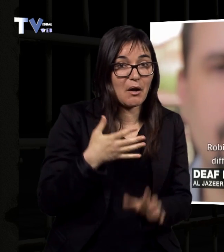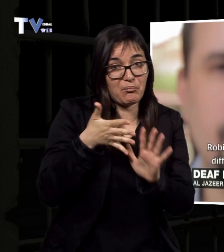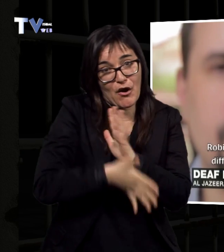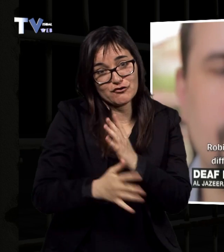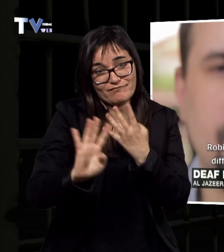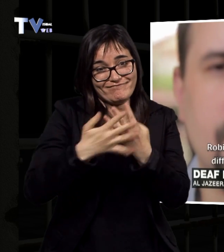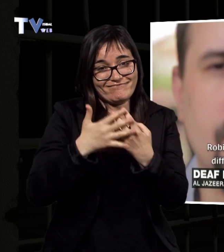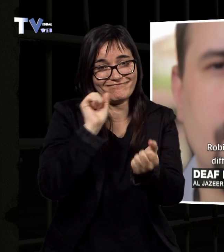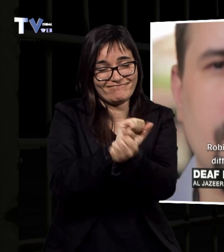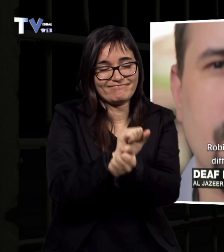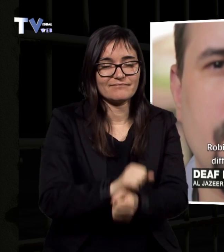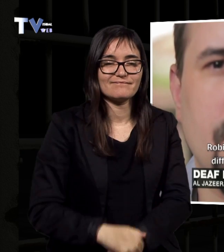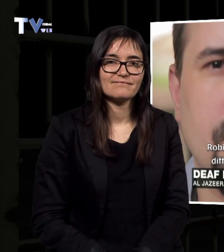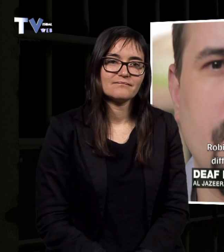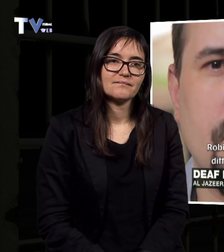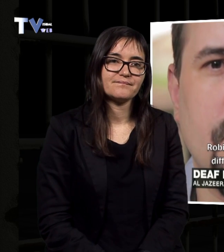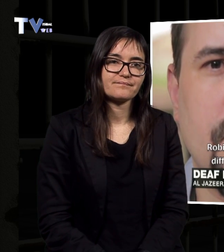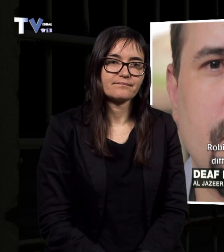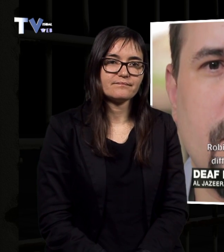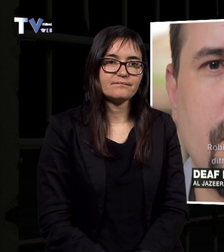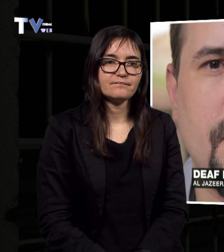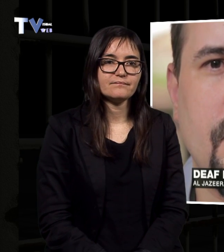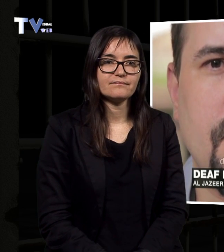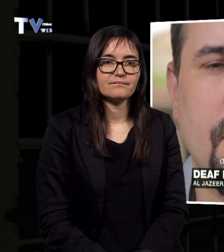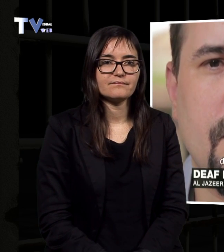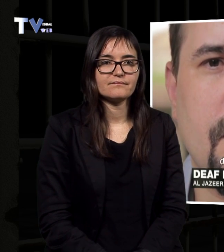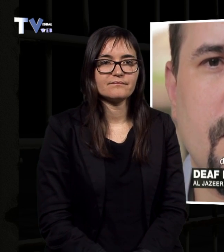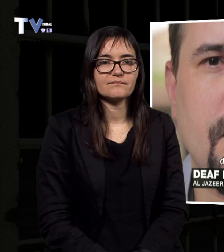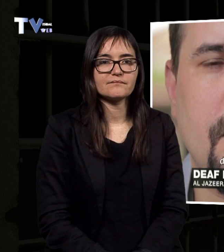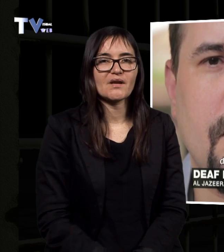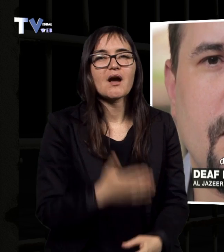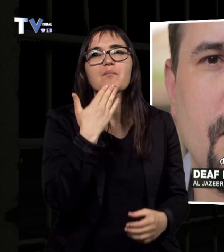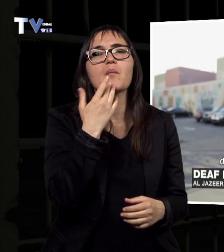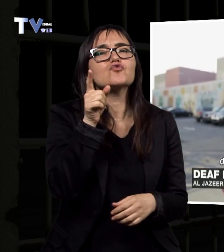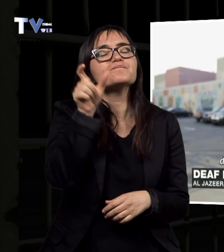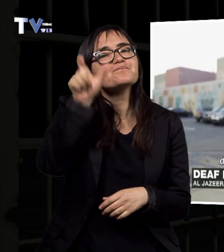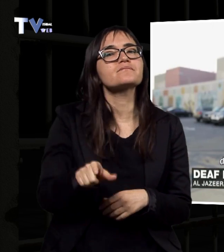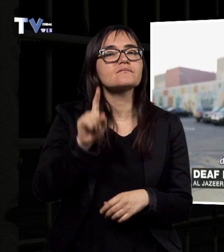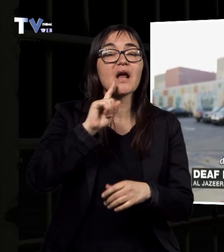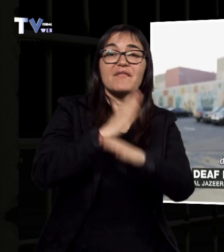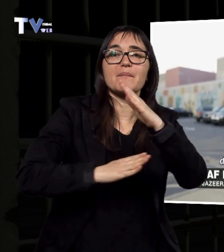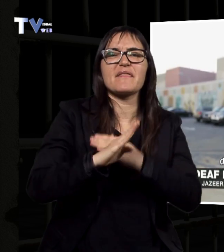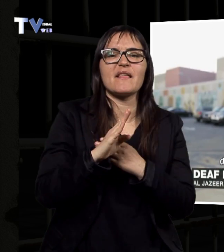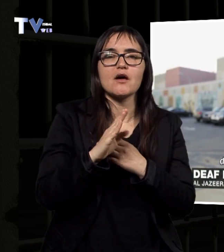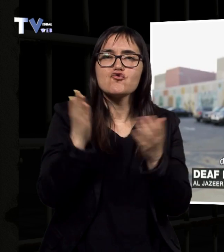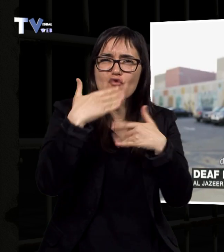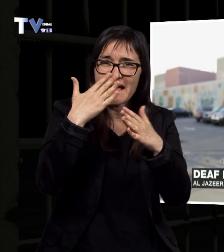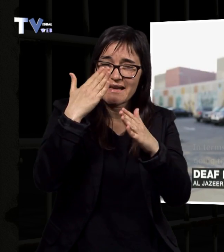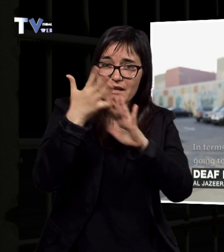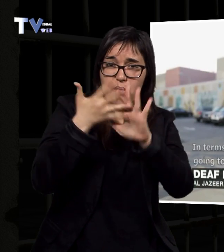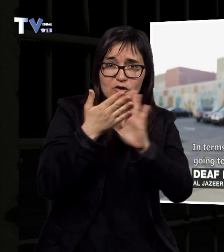It just makes it even more difficult to overcome substance abuse if you have a disability. If you don't have sign language